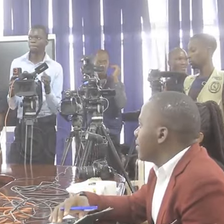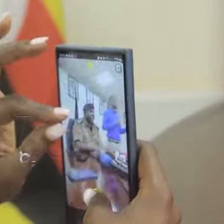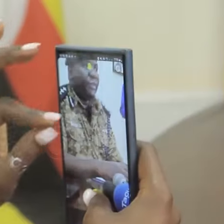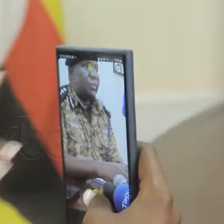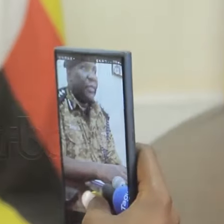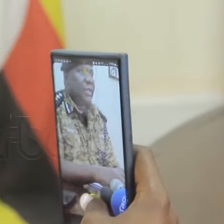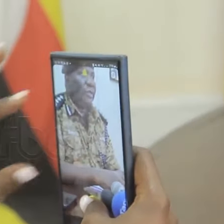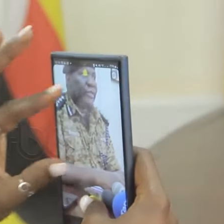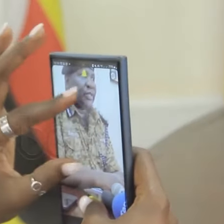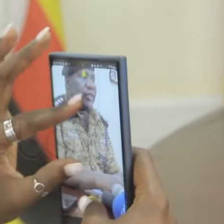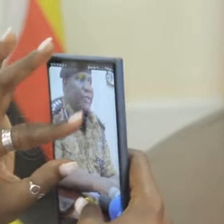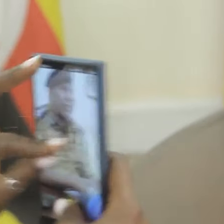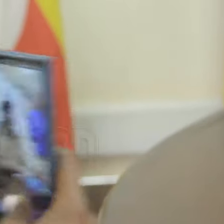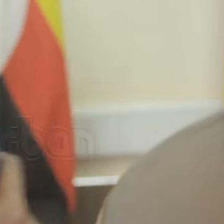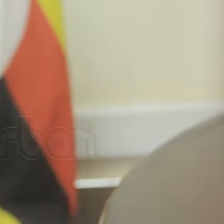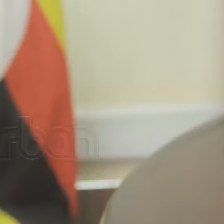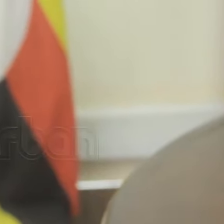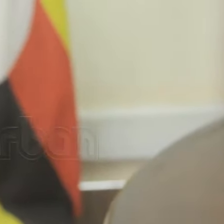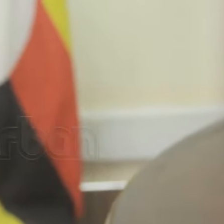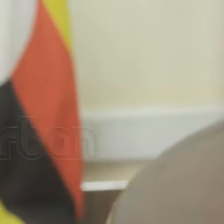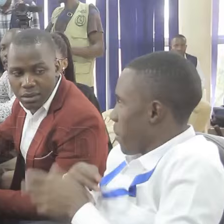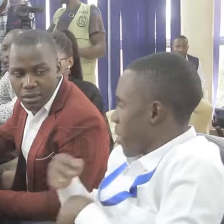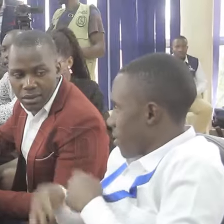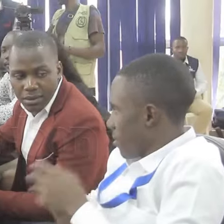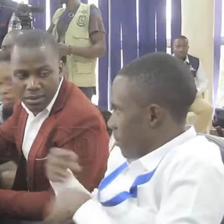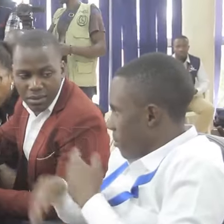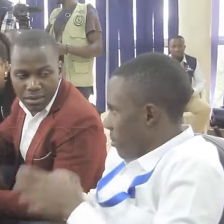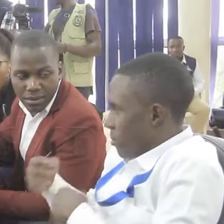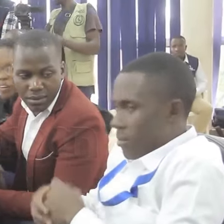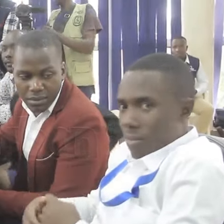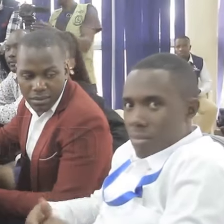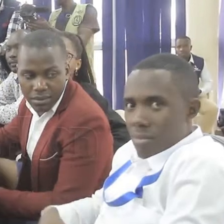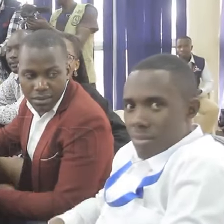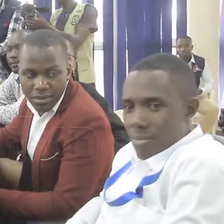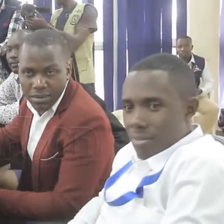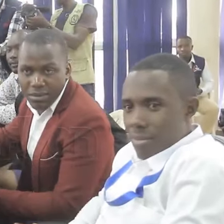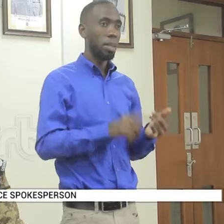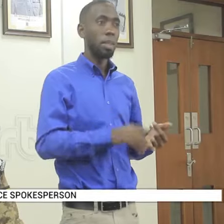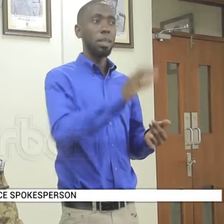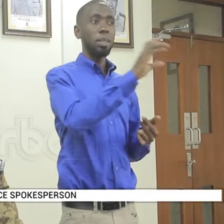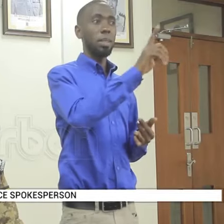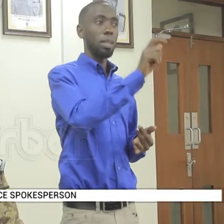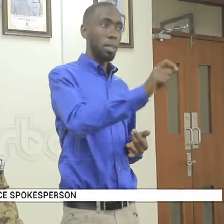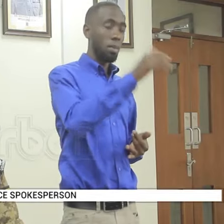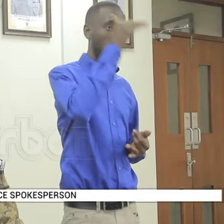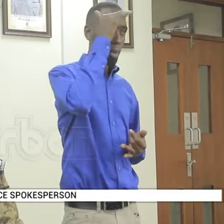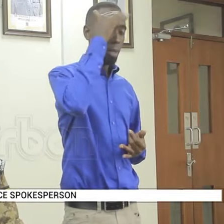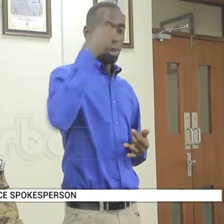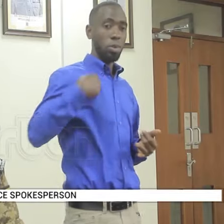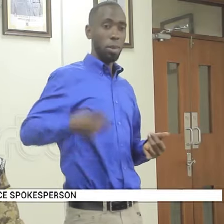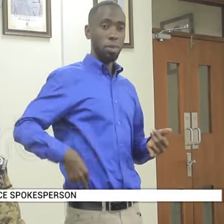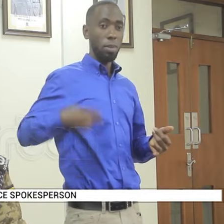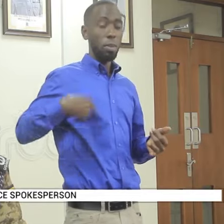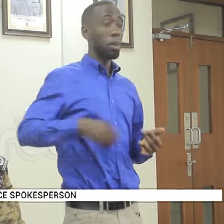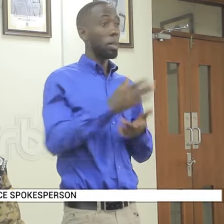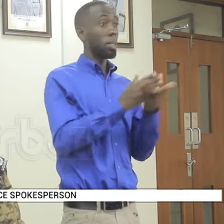Police Constable Mugoya Sharif, Edgar Nwagaba, among others who reportedly masterminded the robbery. Sometimes